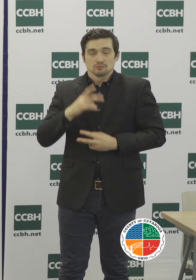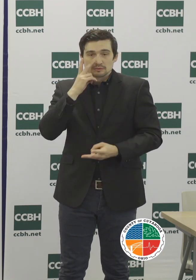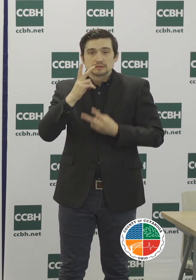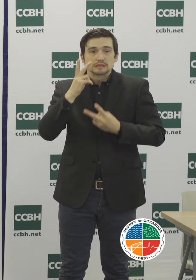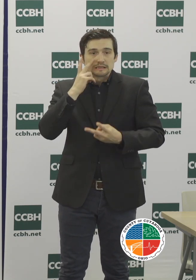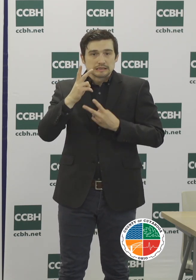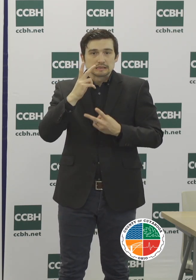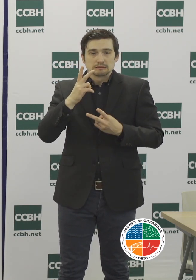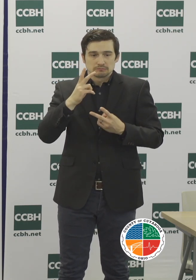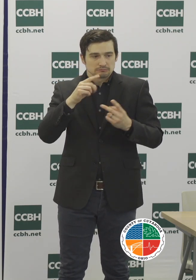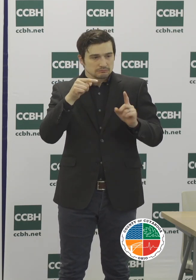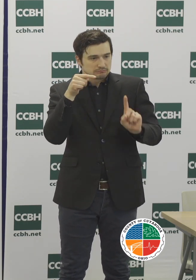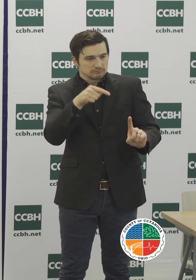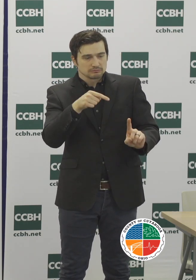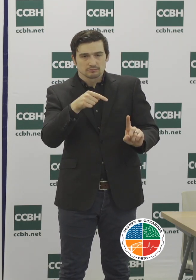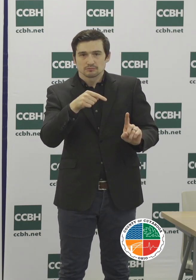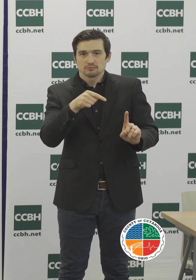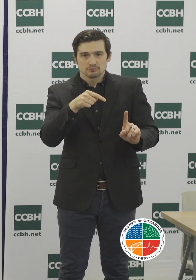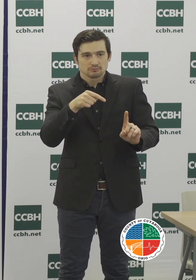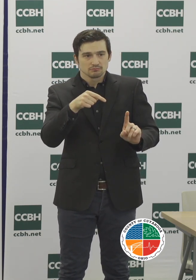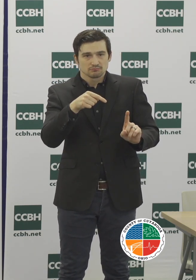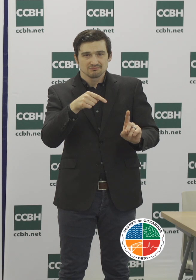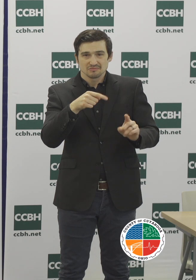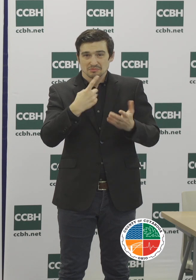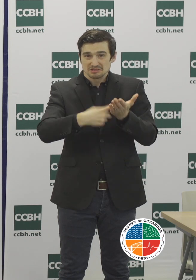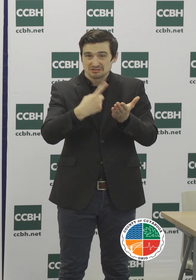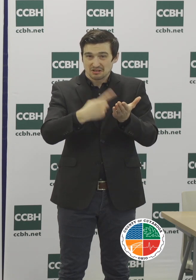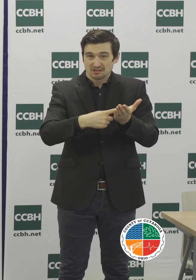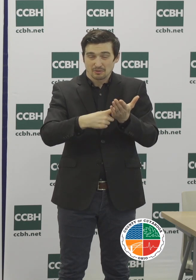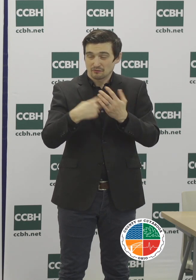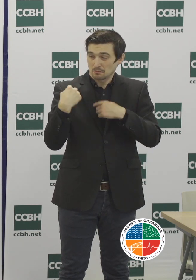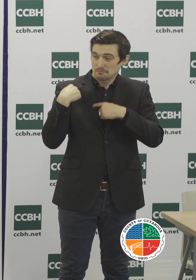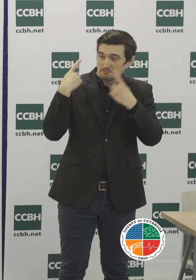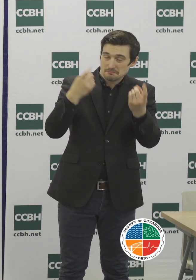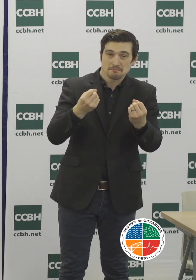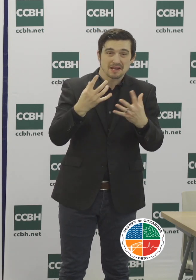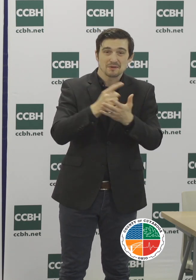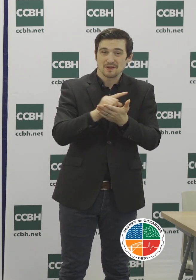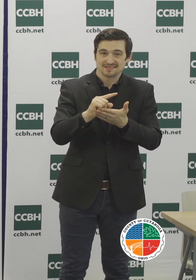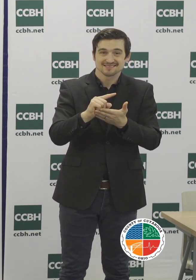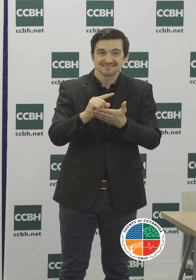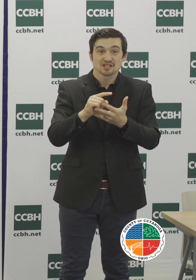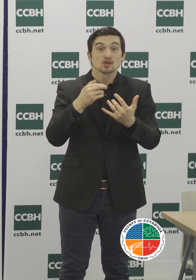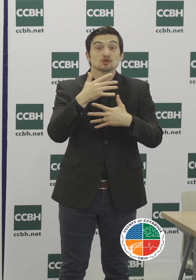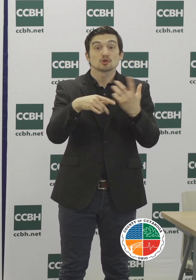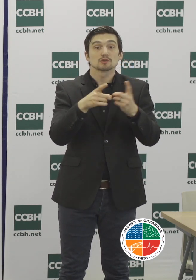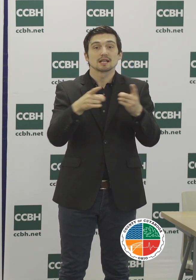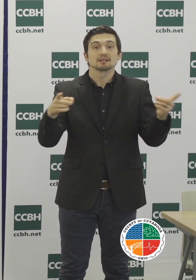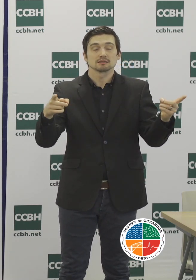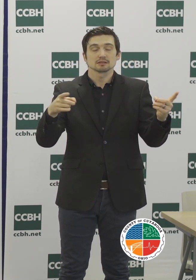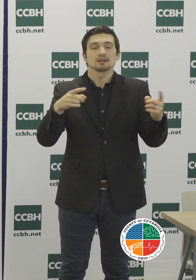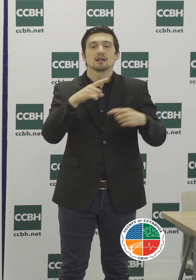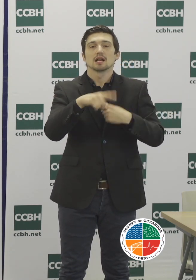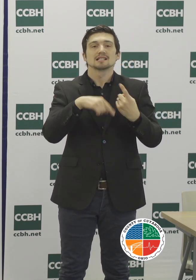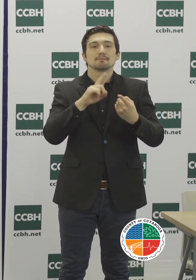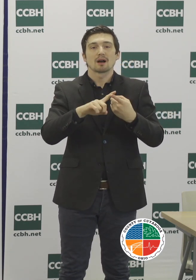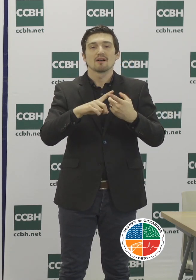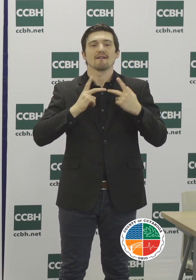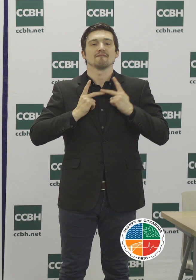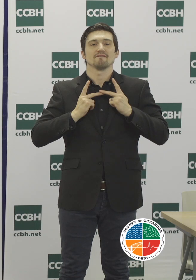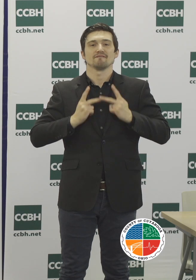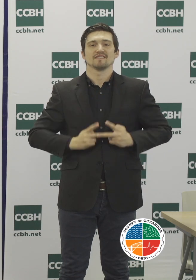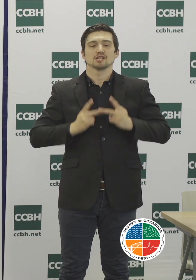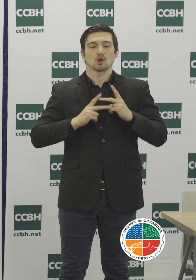been talking about for several weeks. Social distancing guidelines. Again, this is really about physical